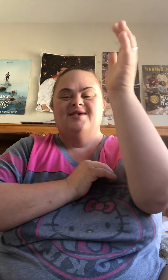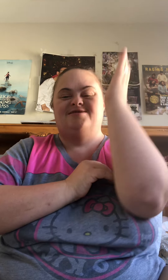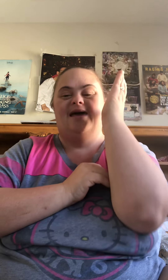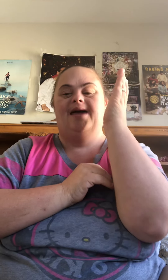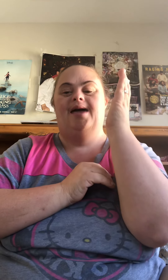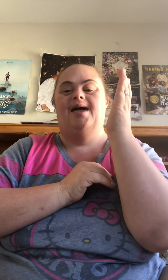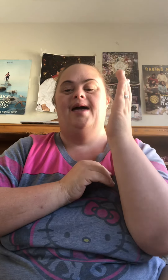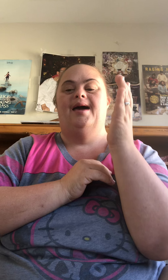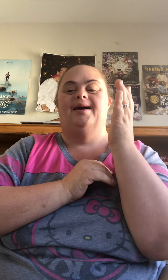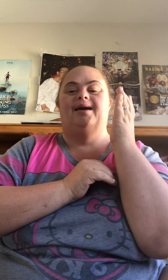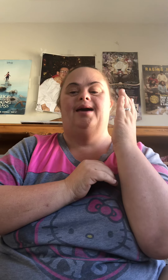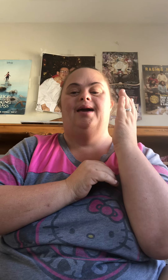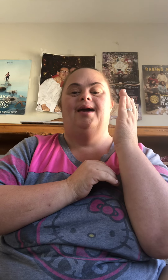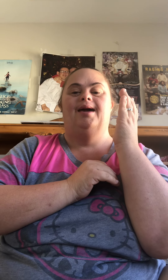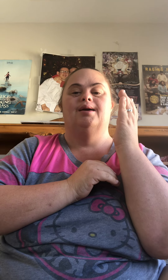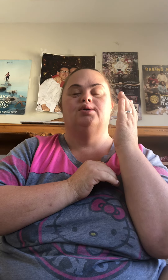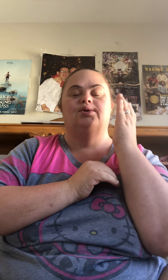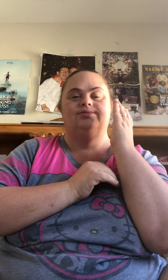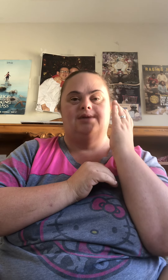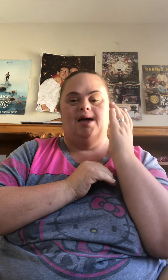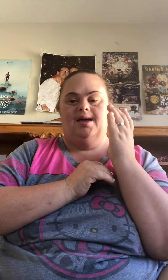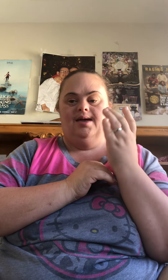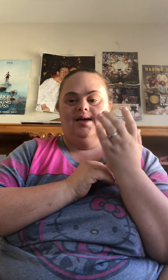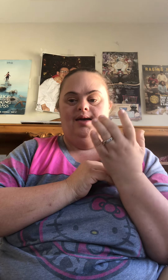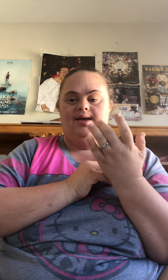Take a night